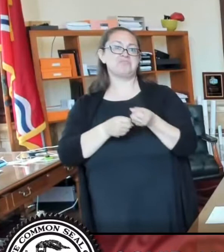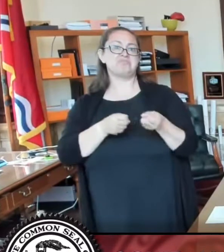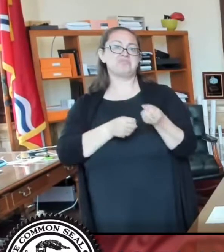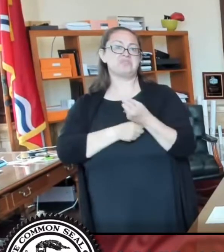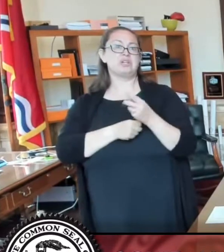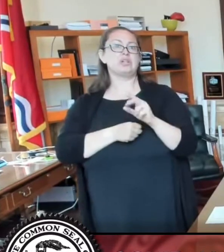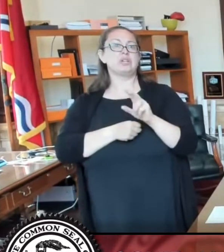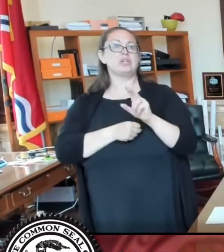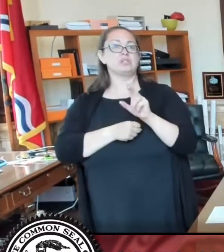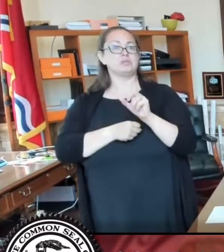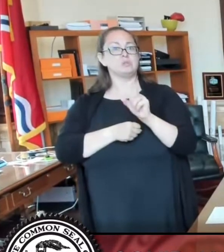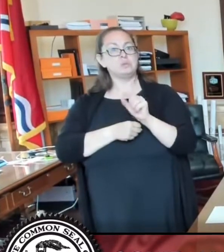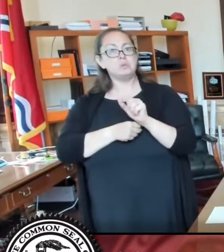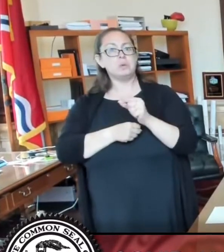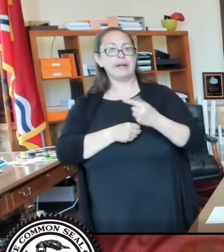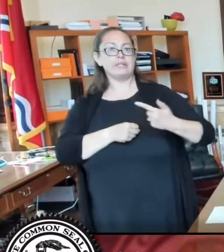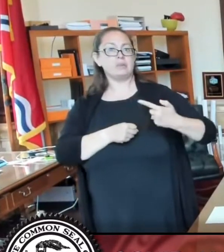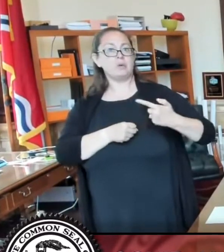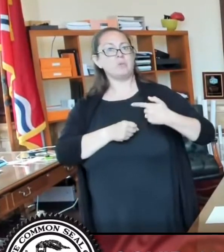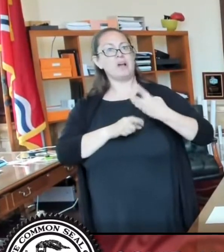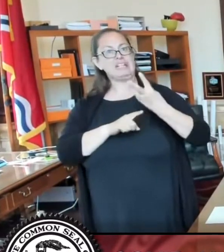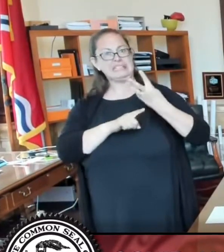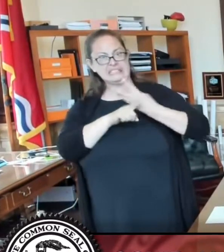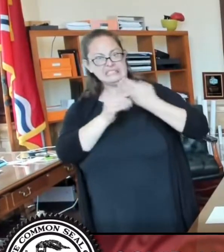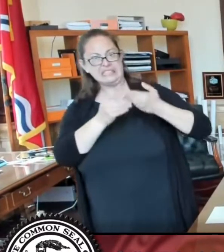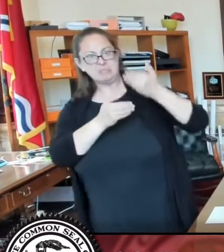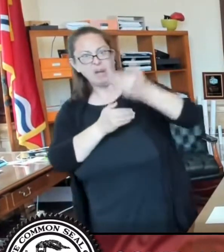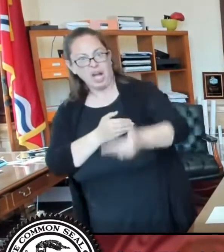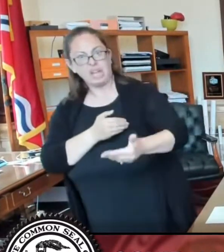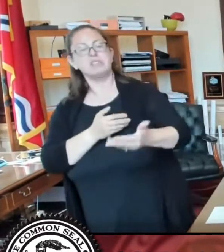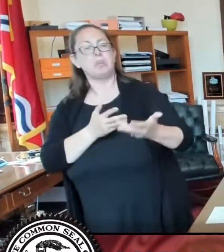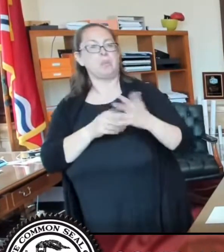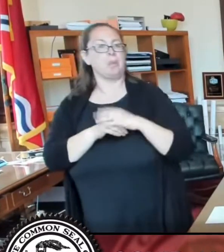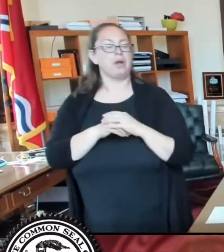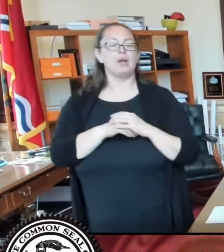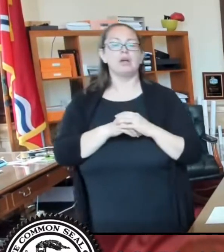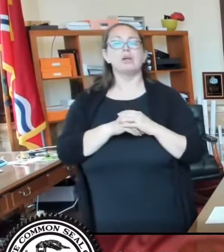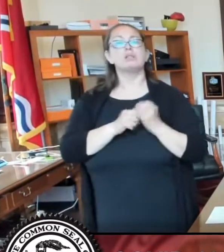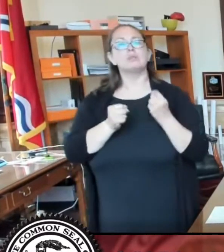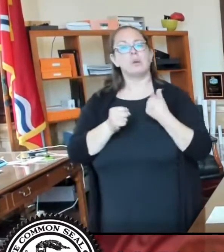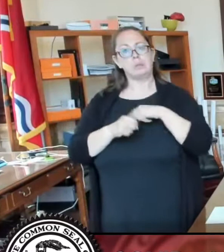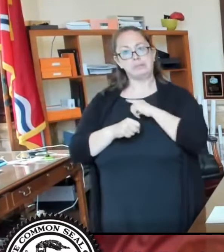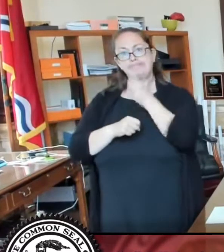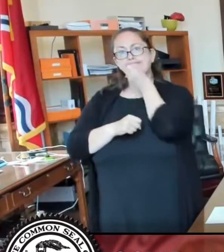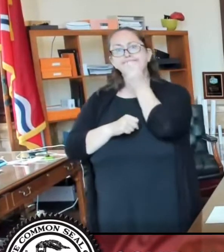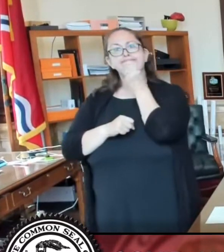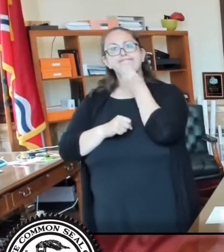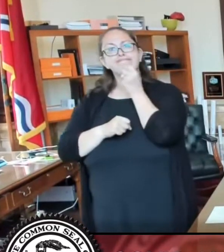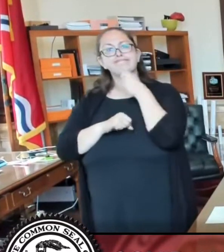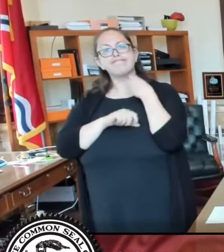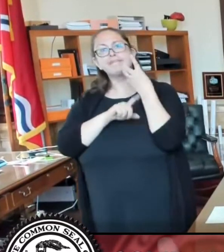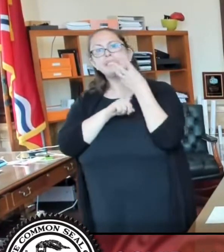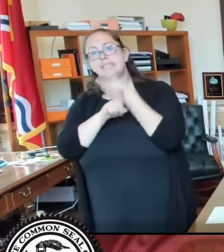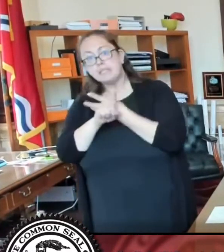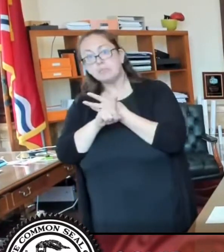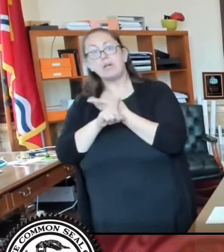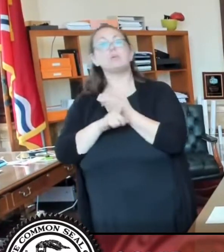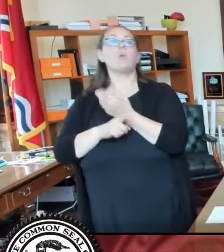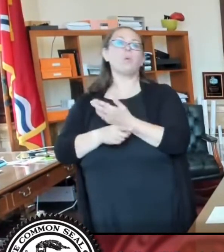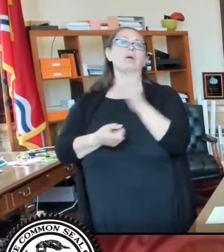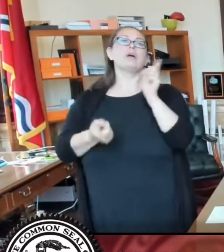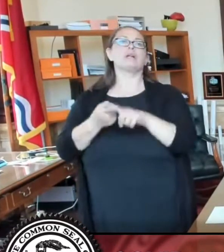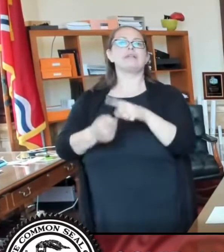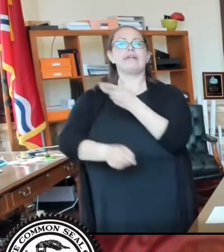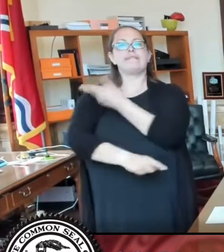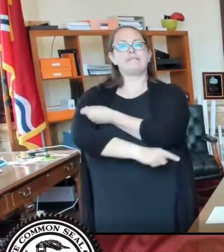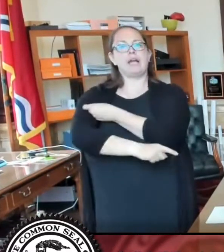That's 6 months off. So we've got to coexist with COVID for the next 6 months or until a vaccine is